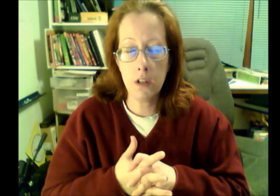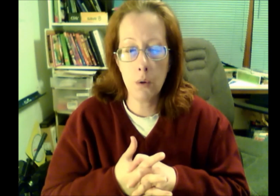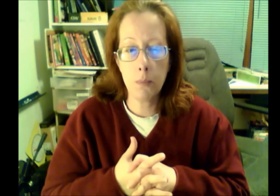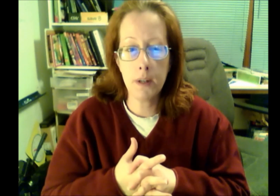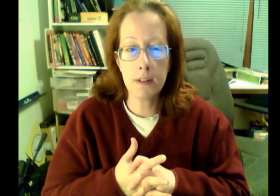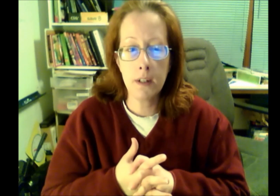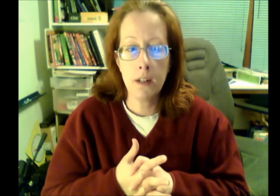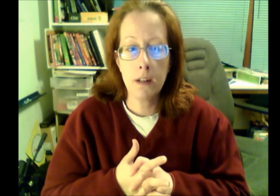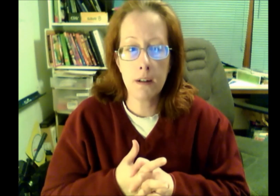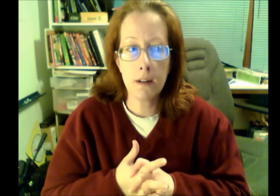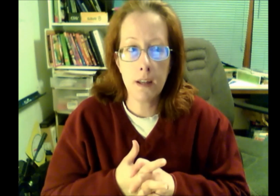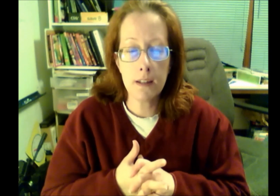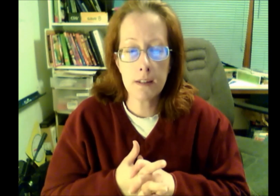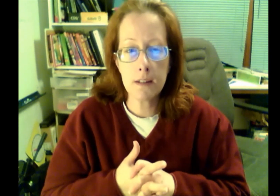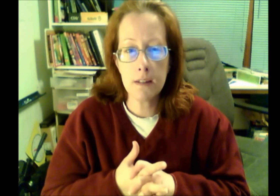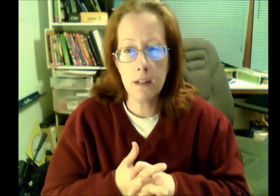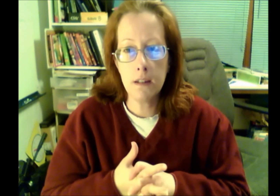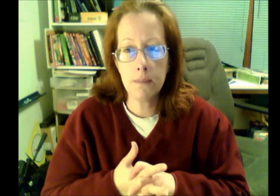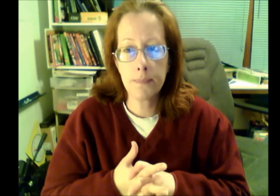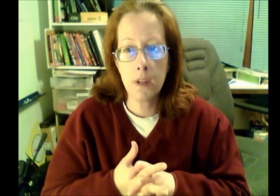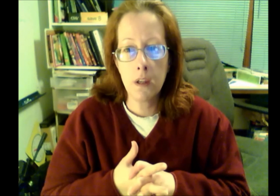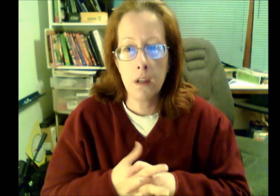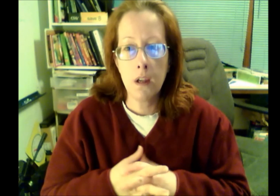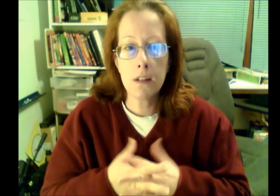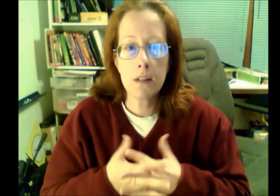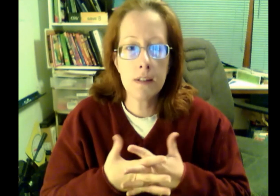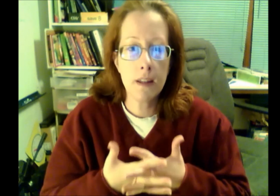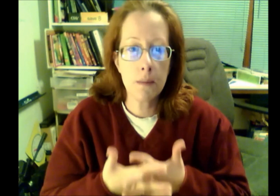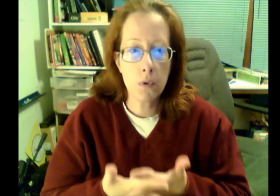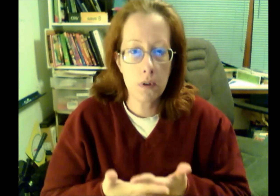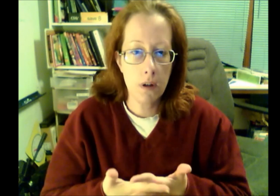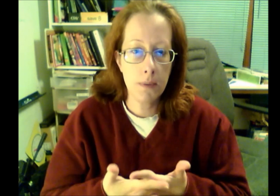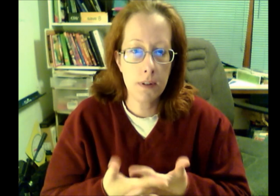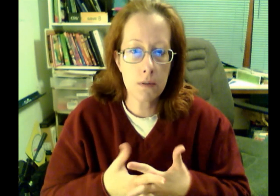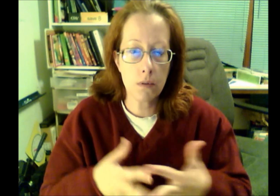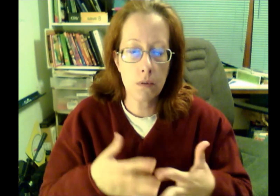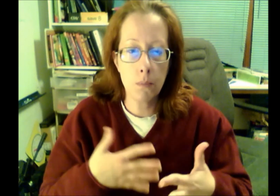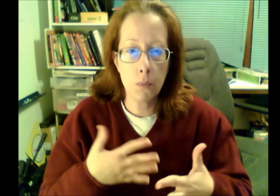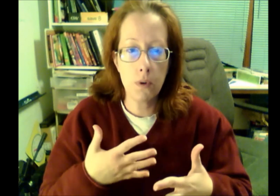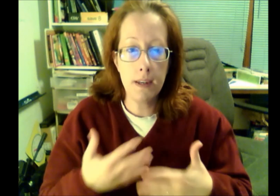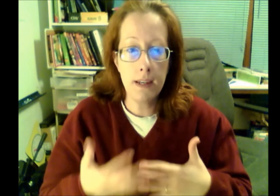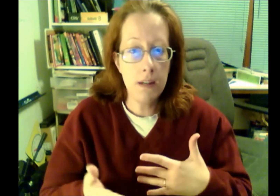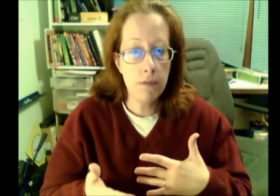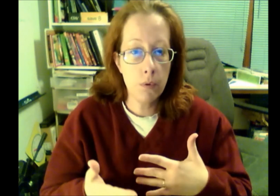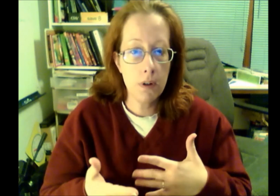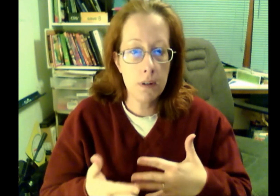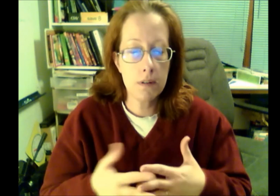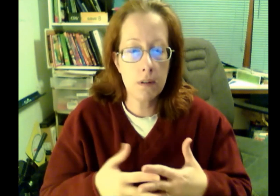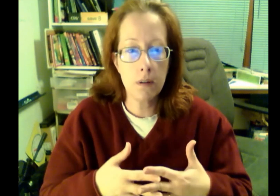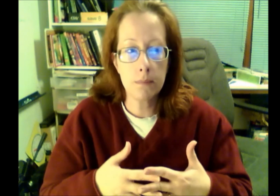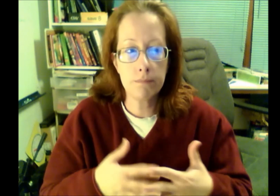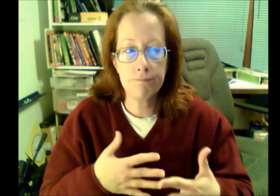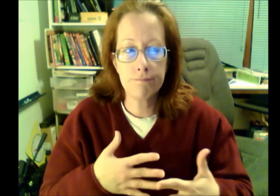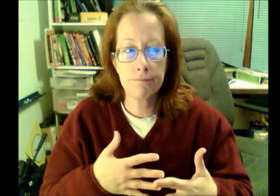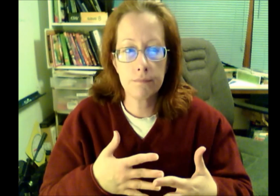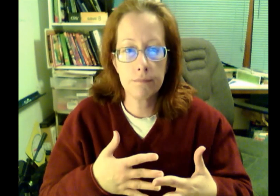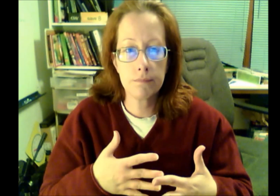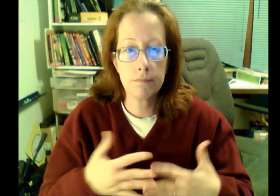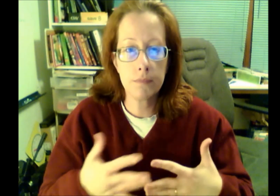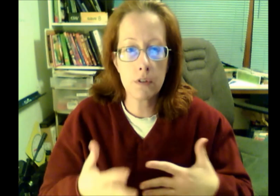but unless I see like more comments or more need for it, there's not